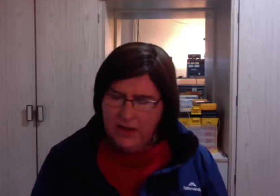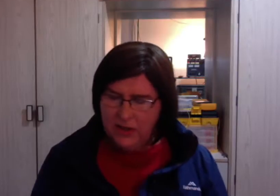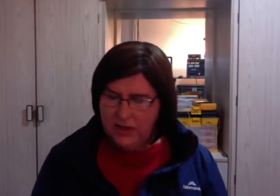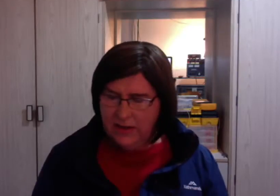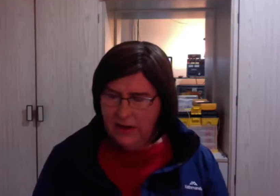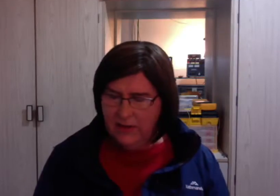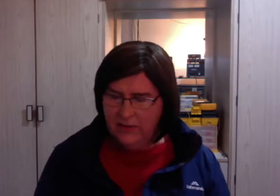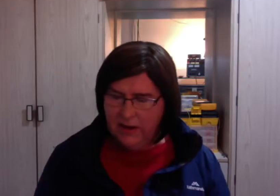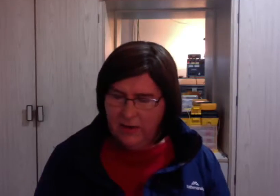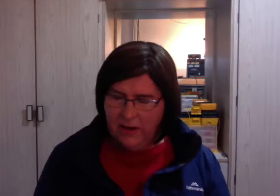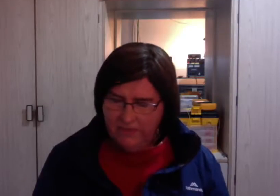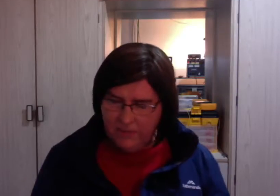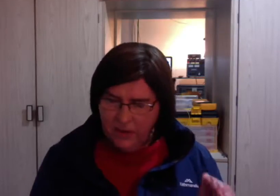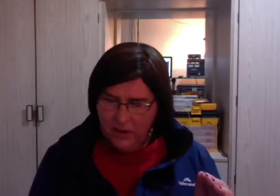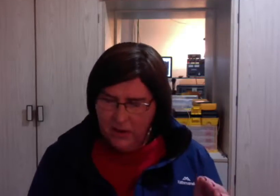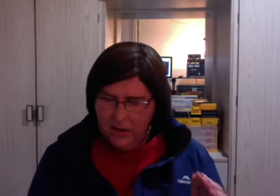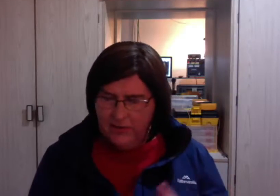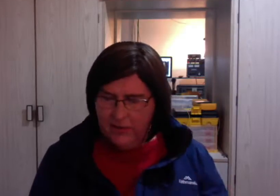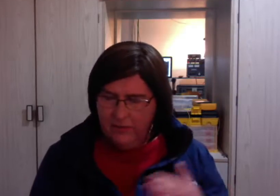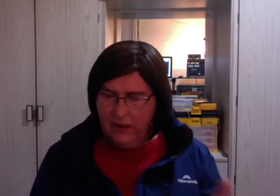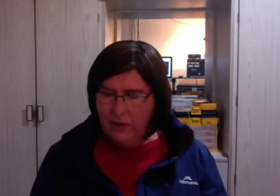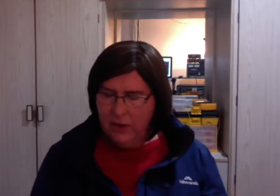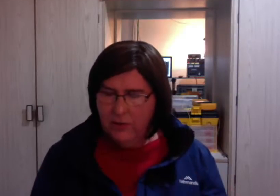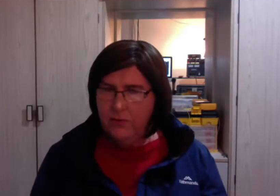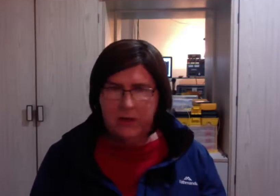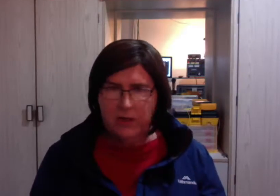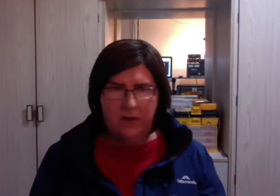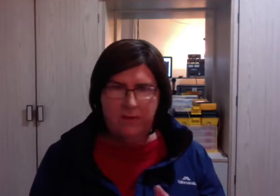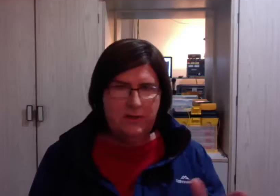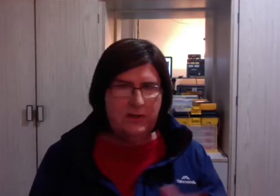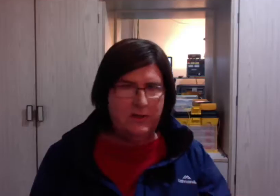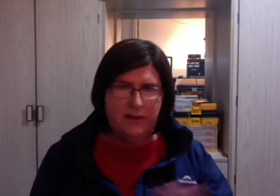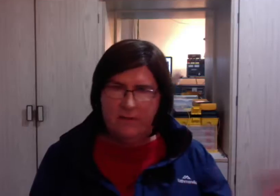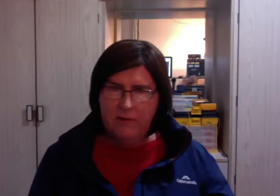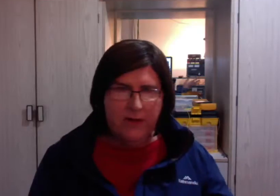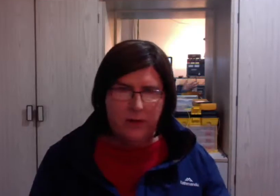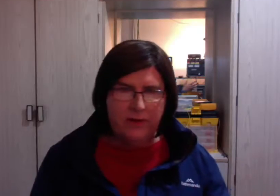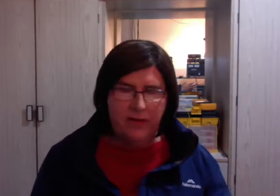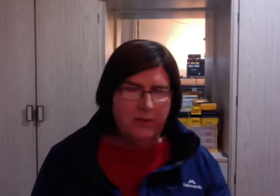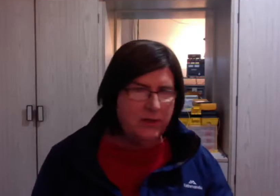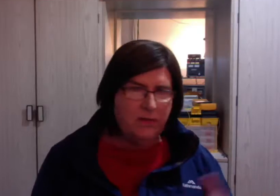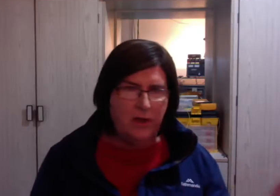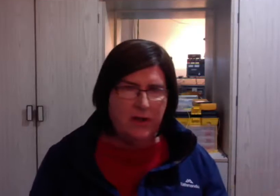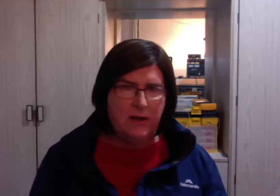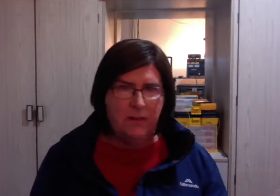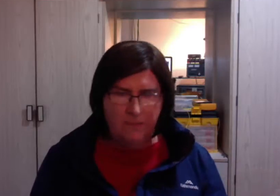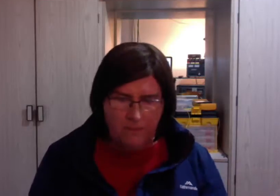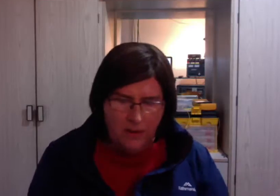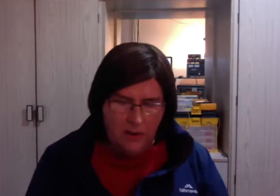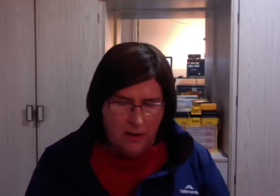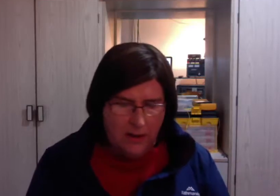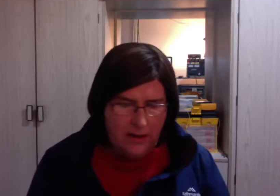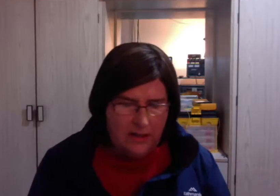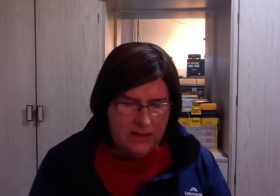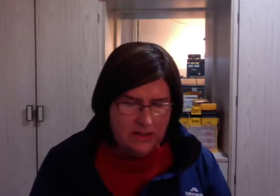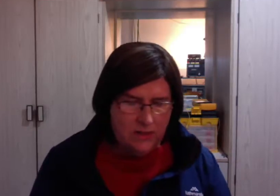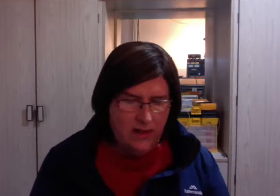initially, and then I decided, all right. I said to the fellow, don't switch it off. Just leave it running all day. Switch it off at nighttime. And he didn't do that.